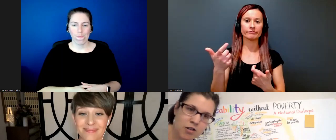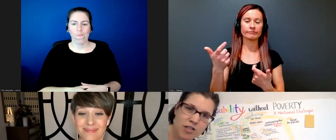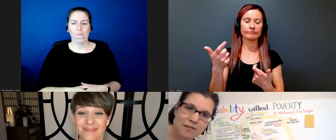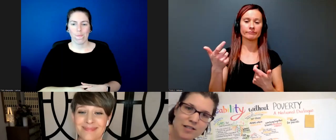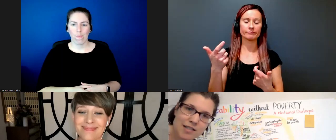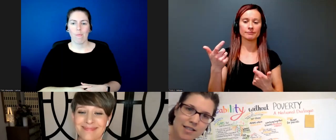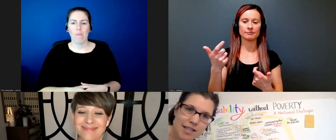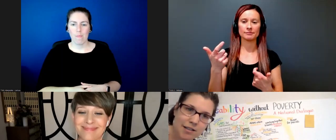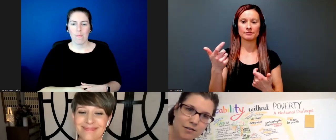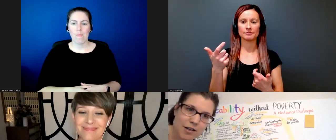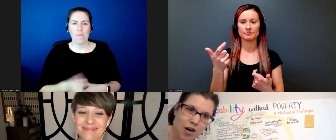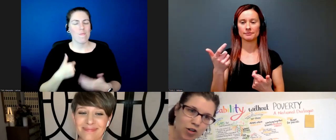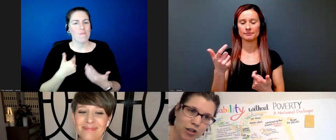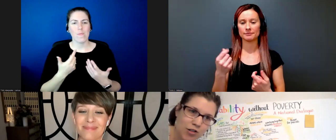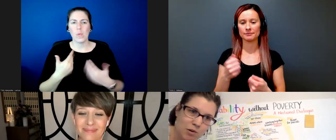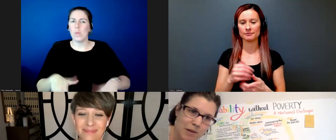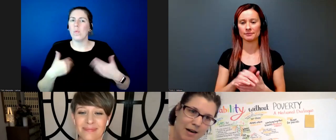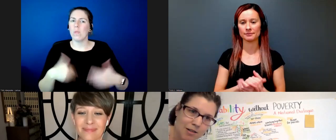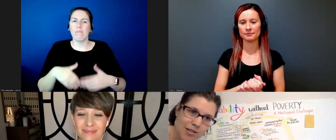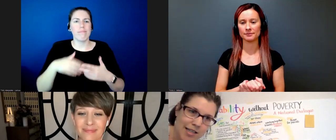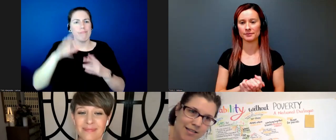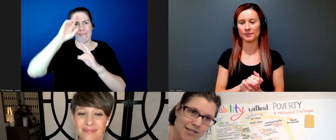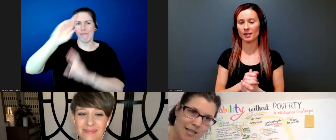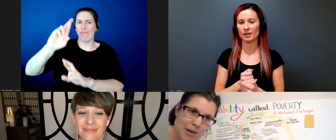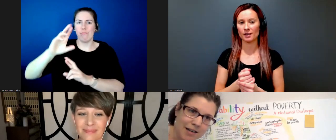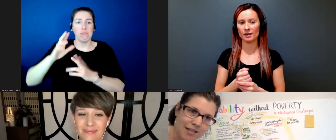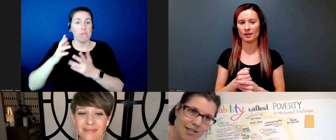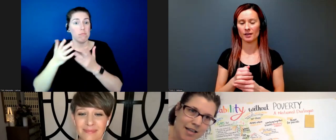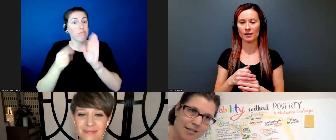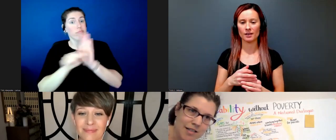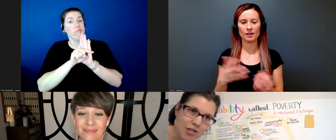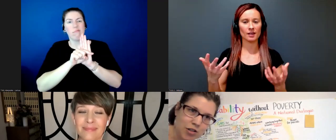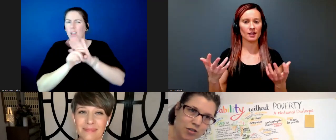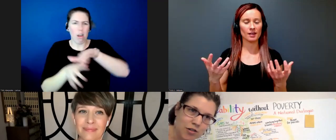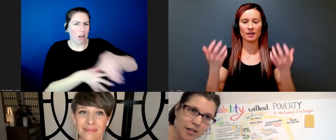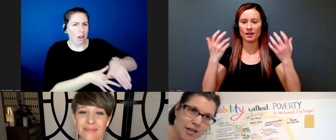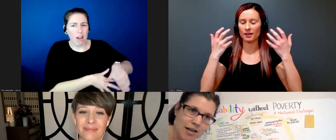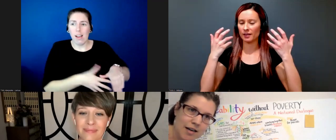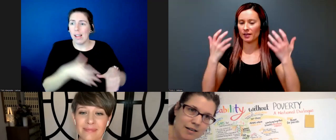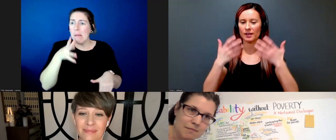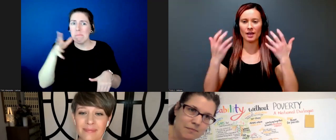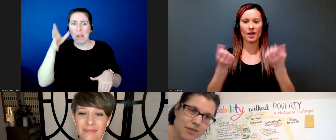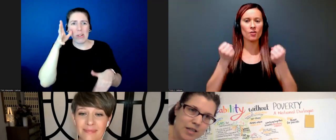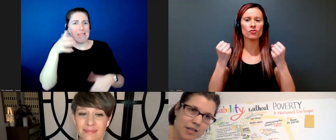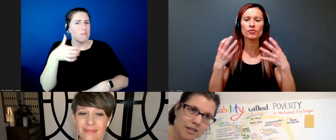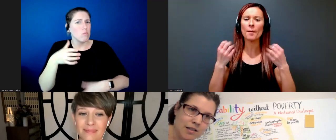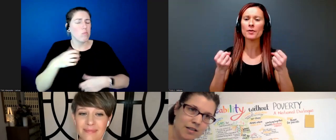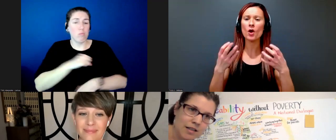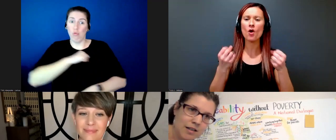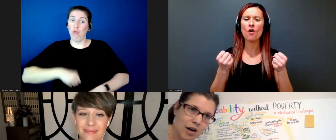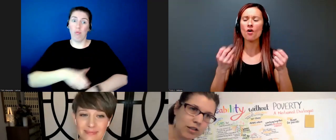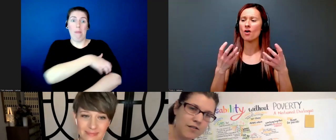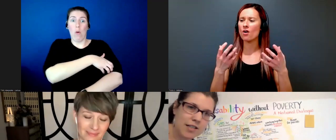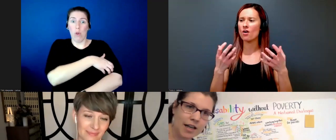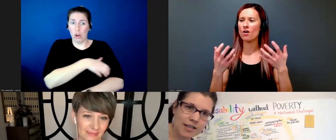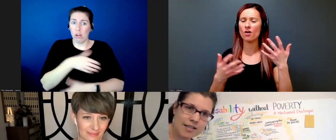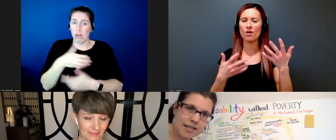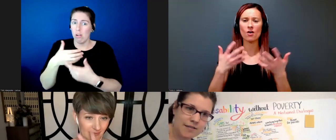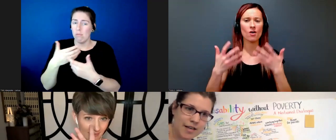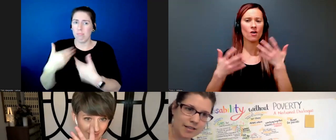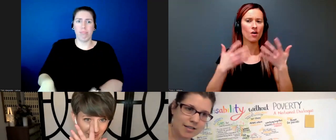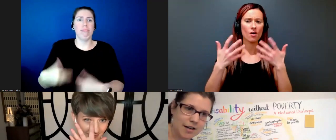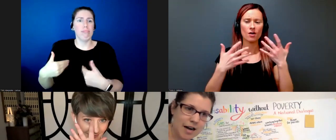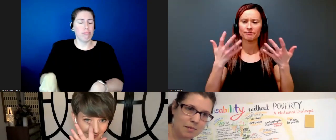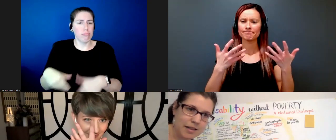There are no deficits here. There are only superpowers in these parents and in these children, in